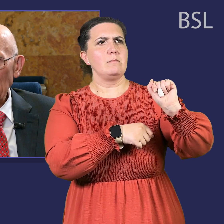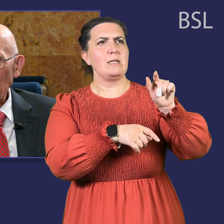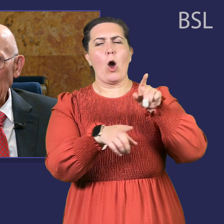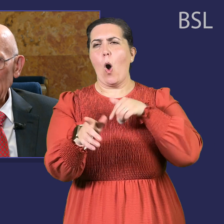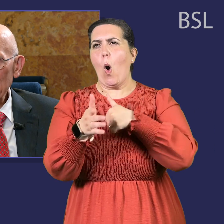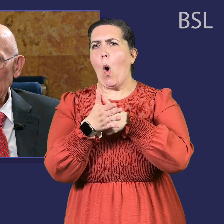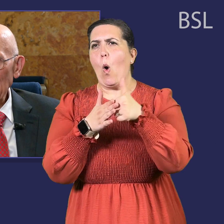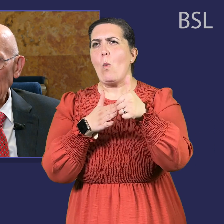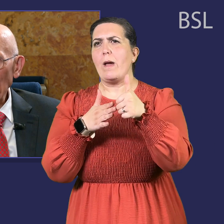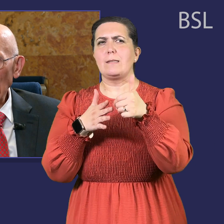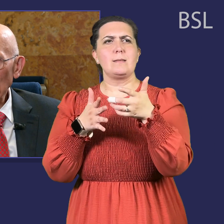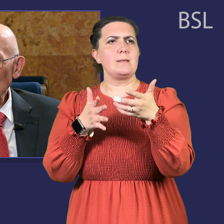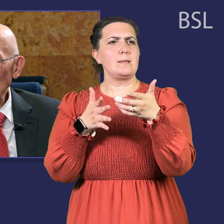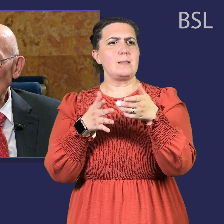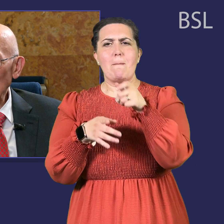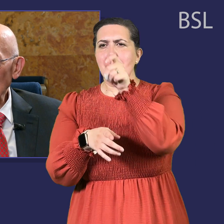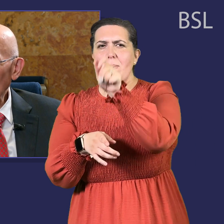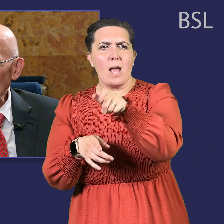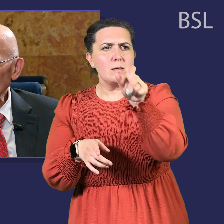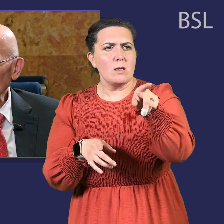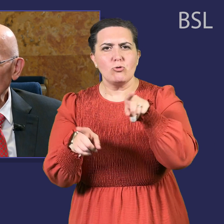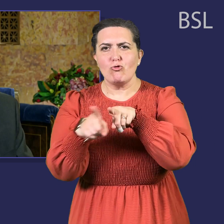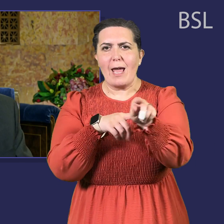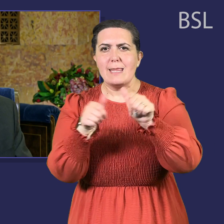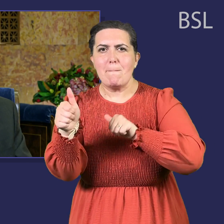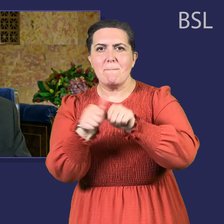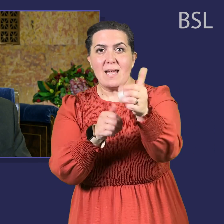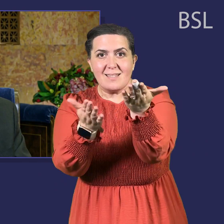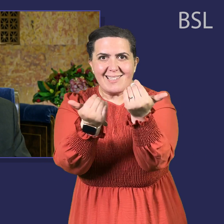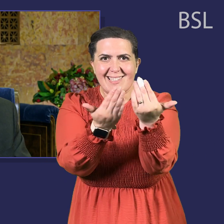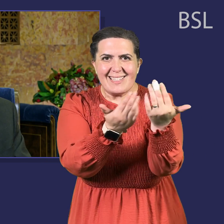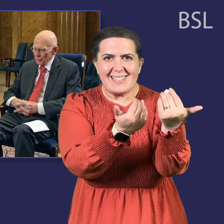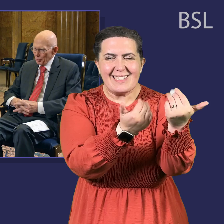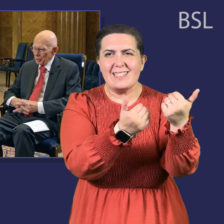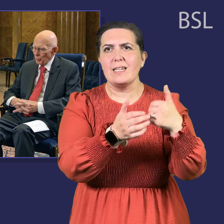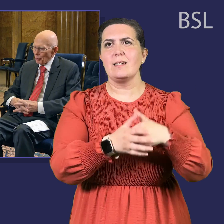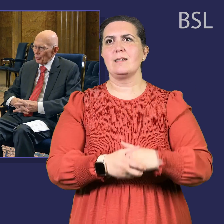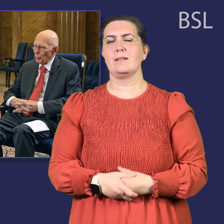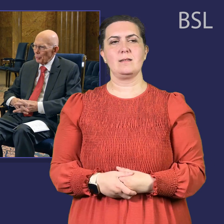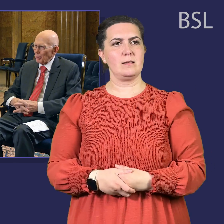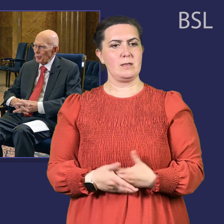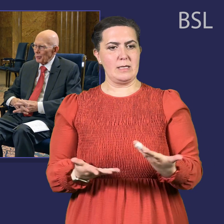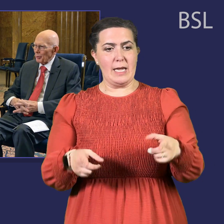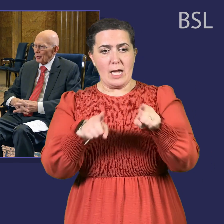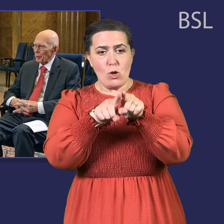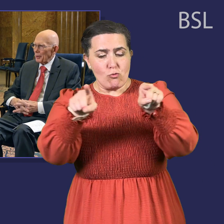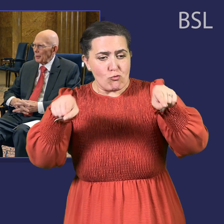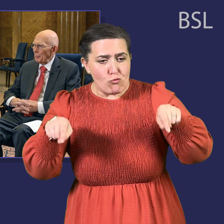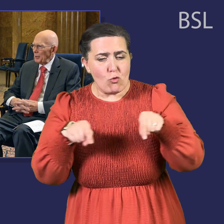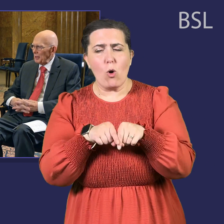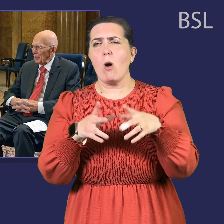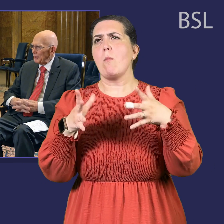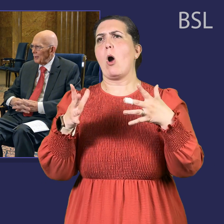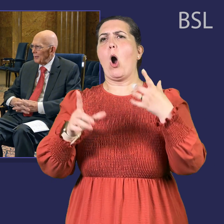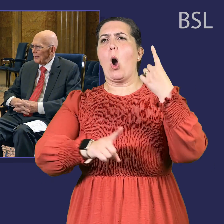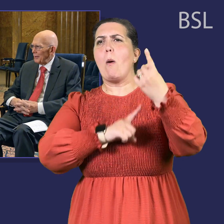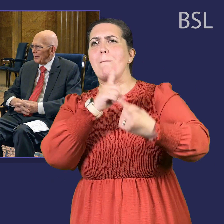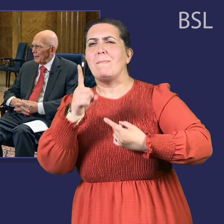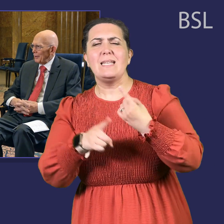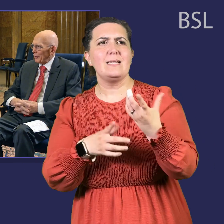out the best in those who report to him. To be in a room or in a